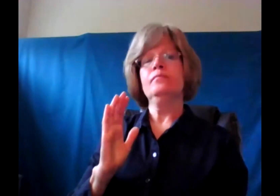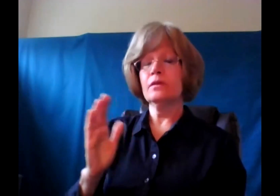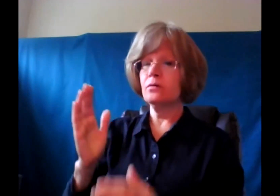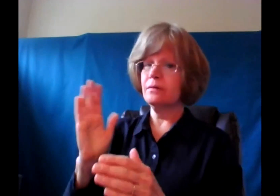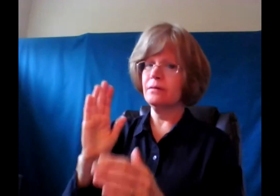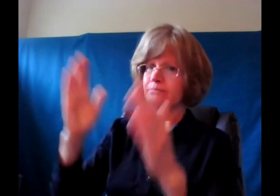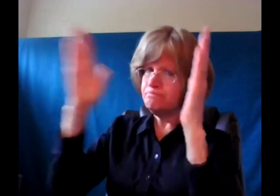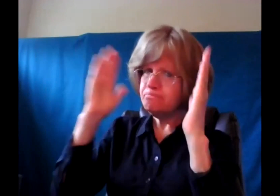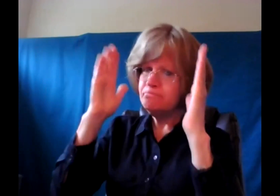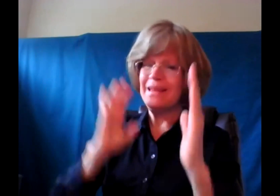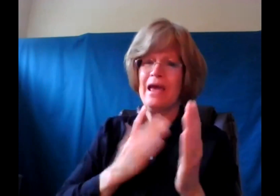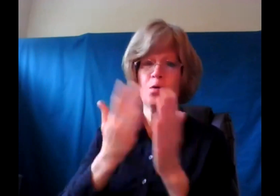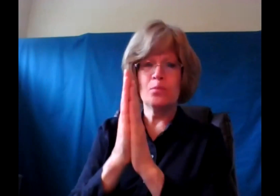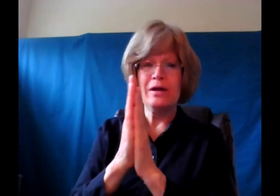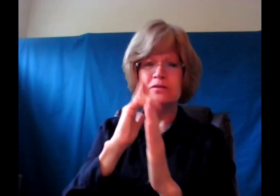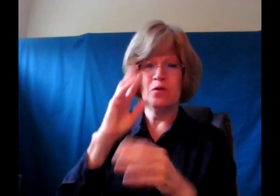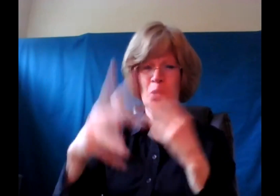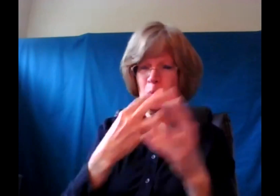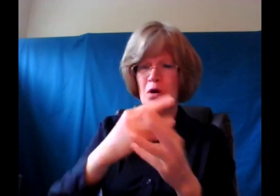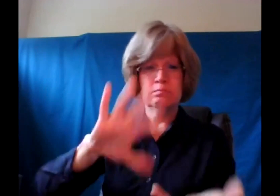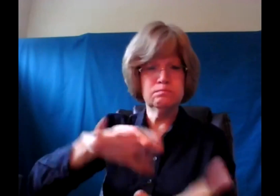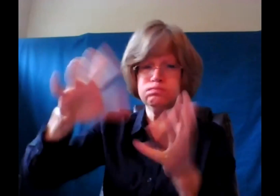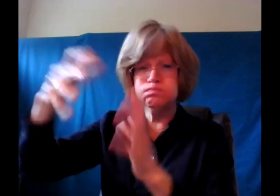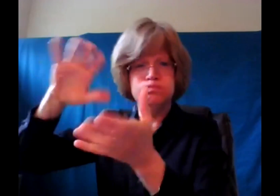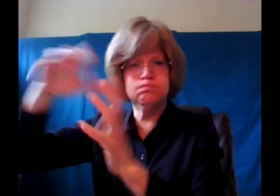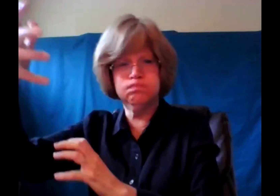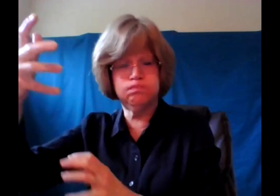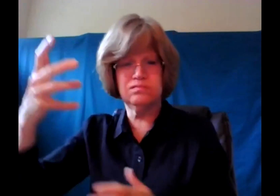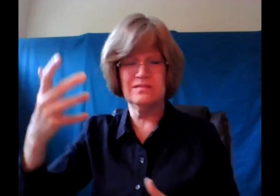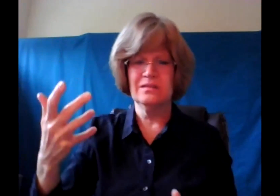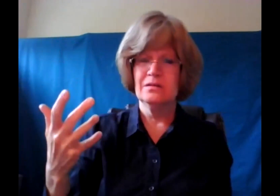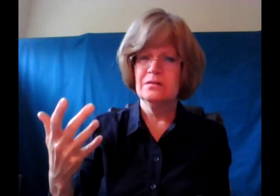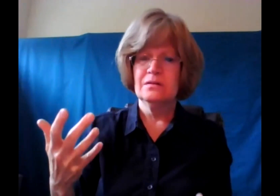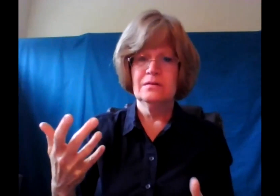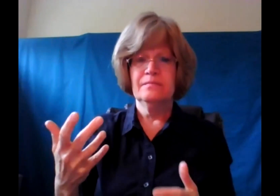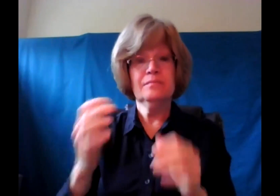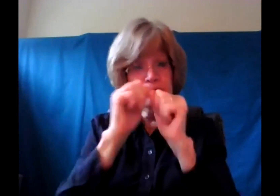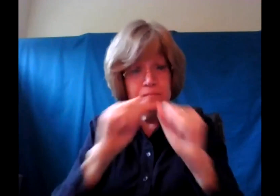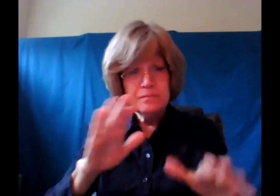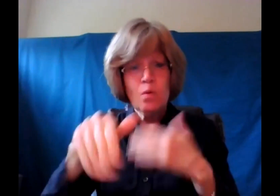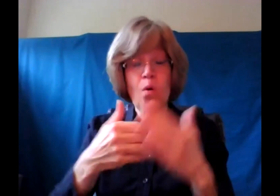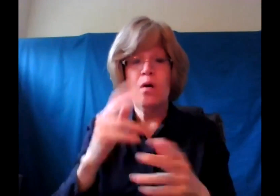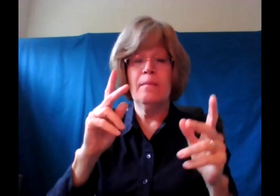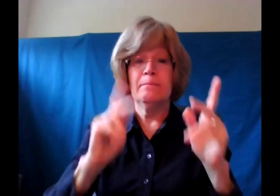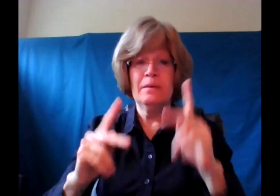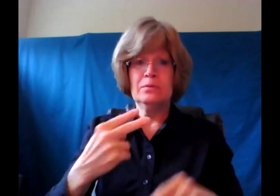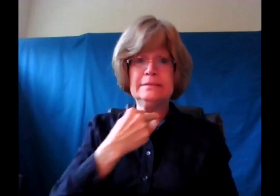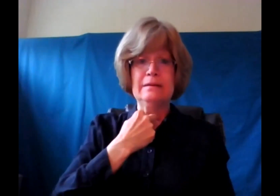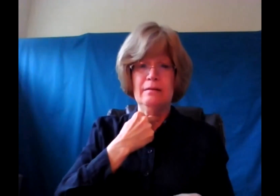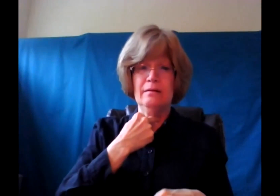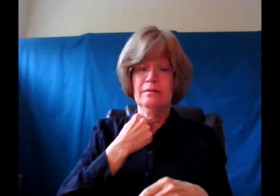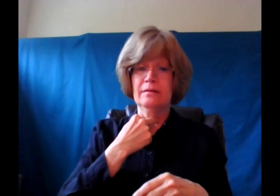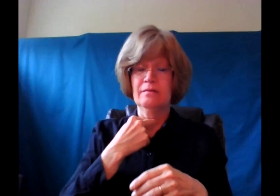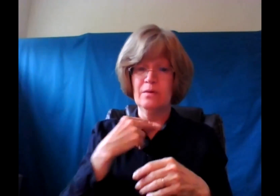Hear our prayers for the tumultuous state of the world as we know it today. Bless all those caught up in the ravages